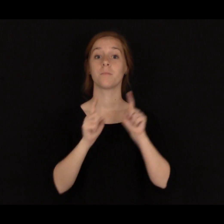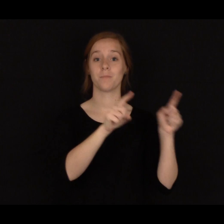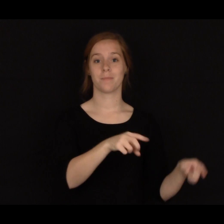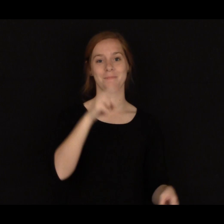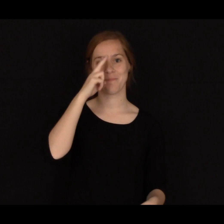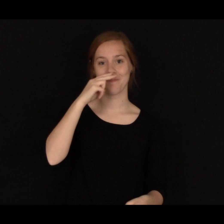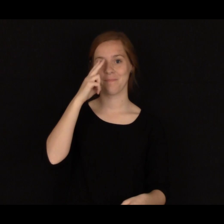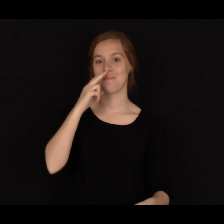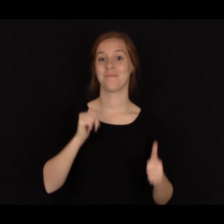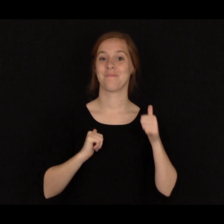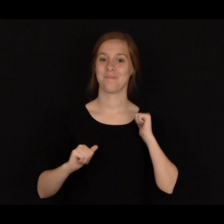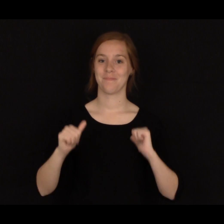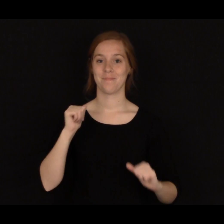I have also attended a comedy